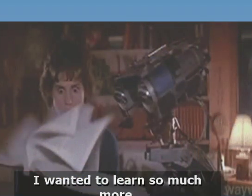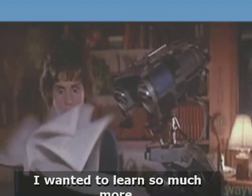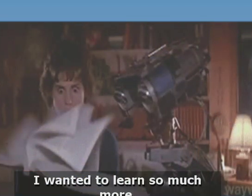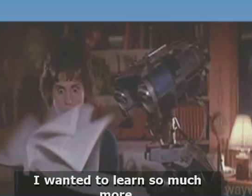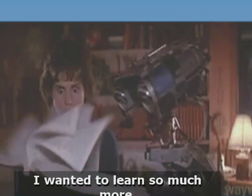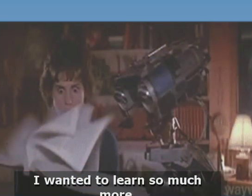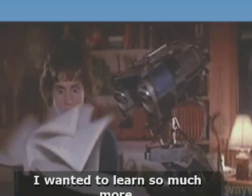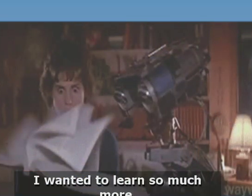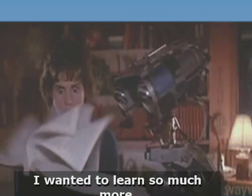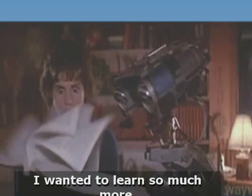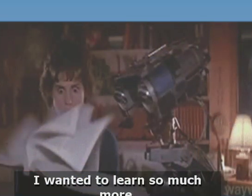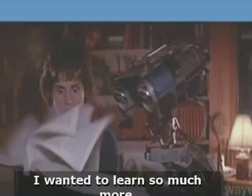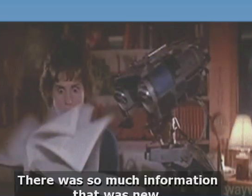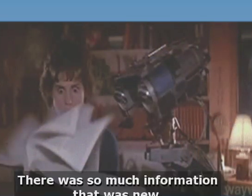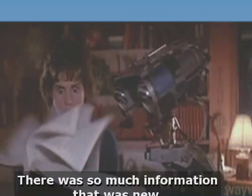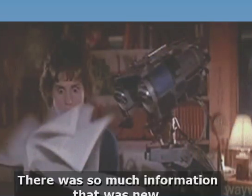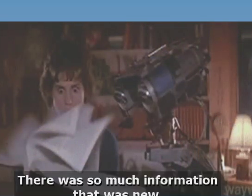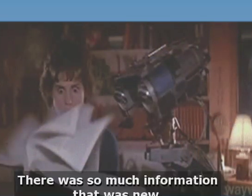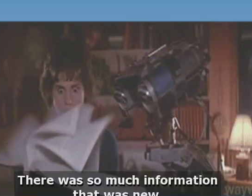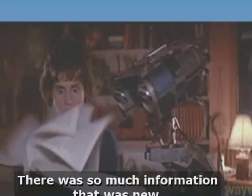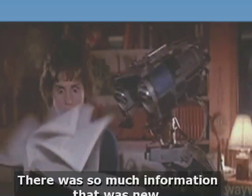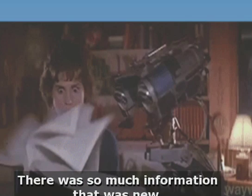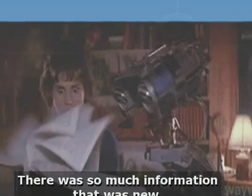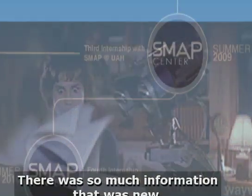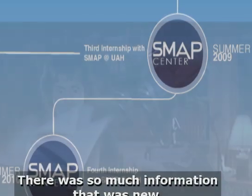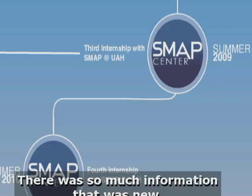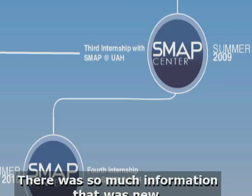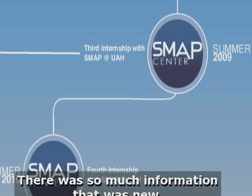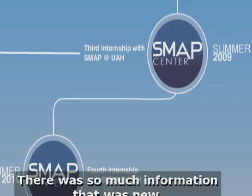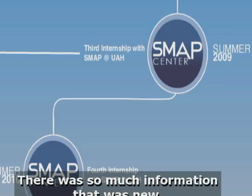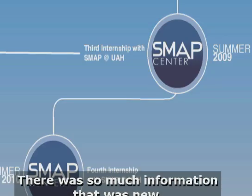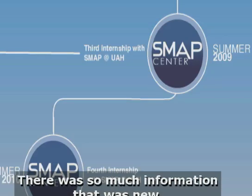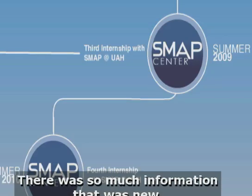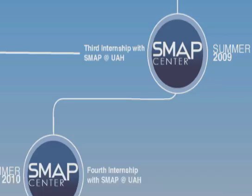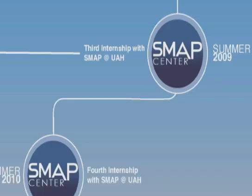wanted to learn so much more. There was so much information that was new.